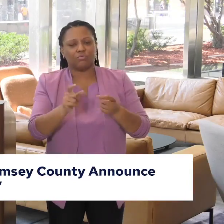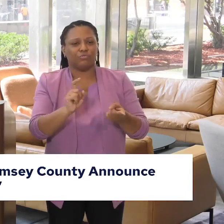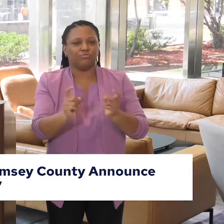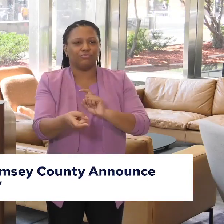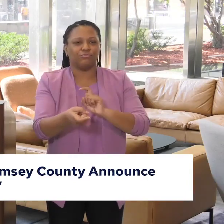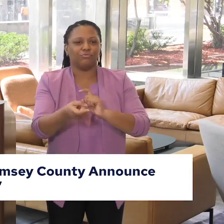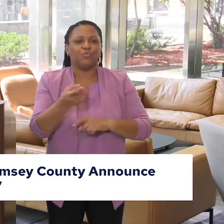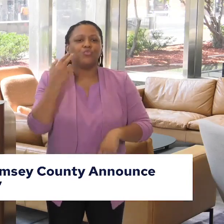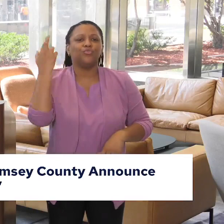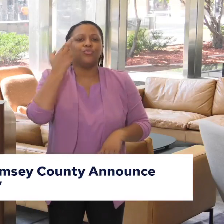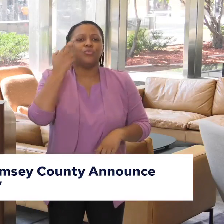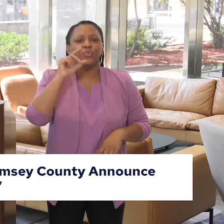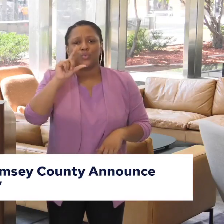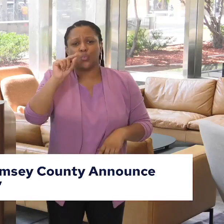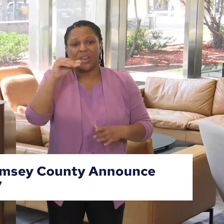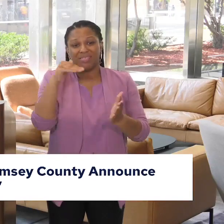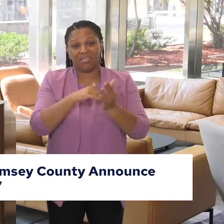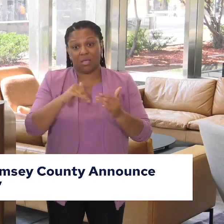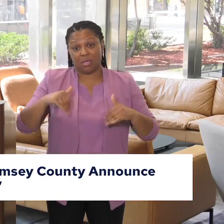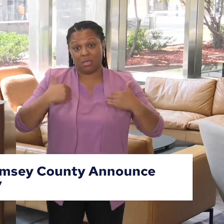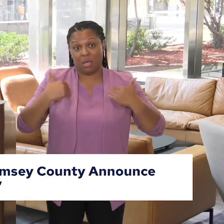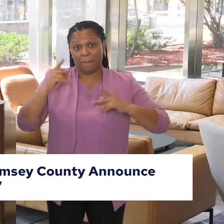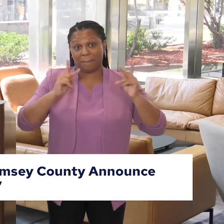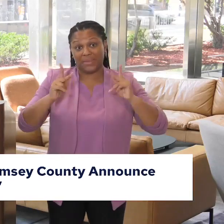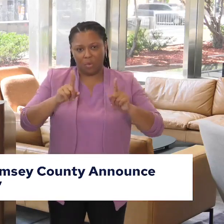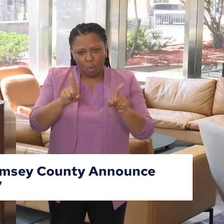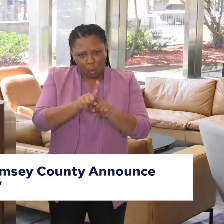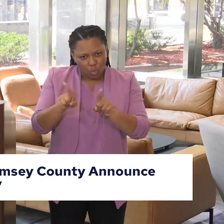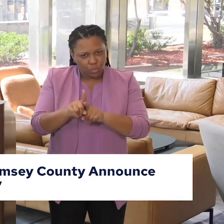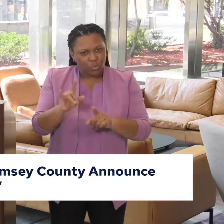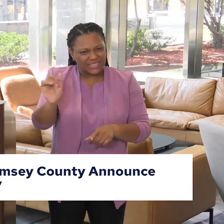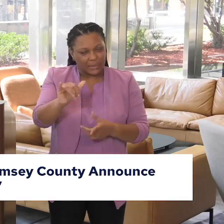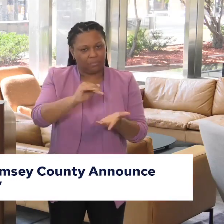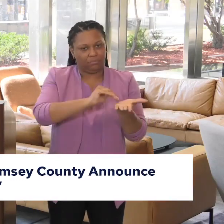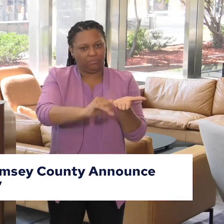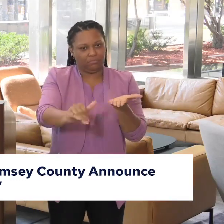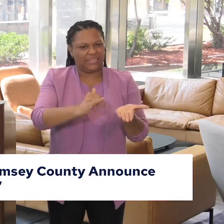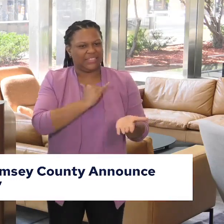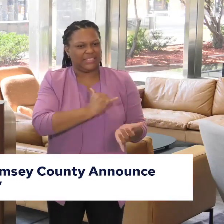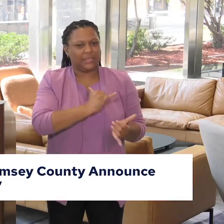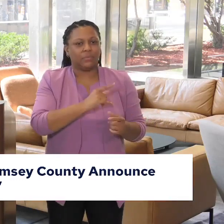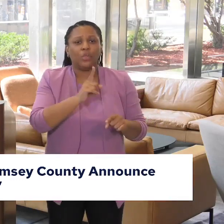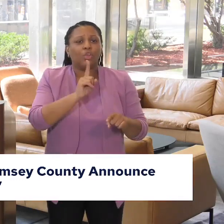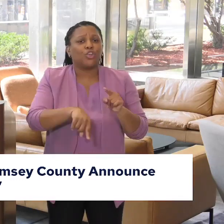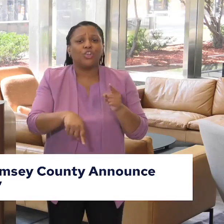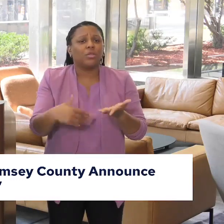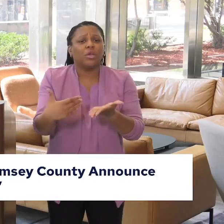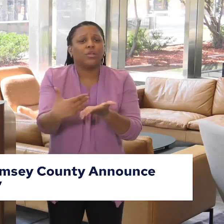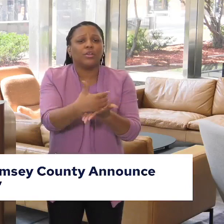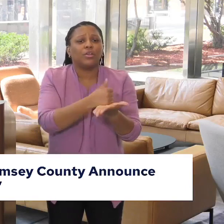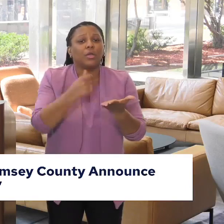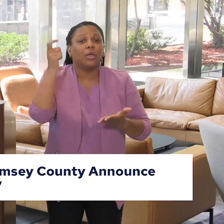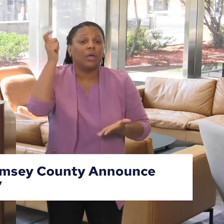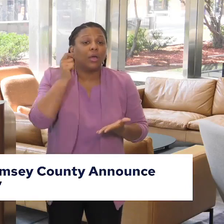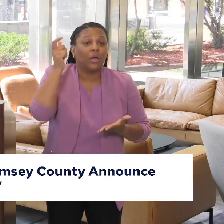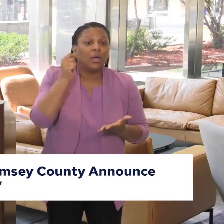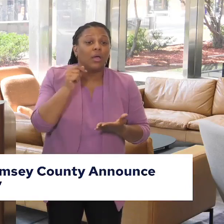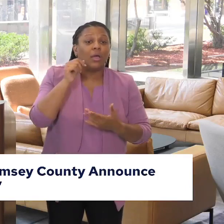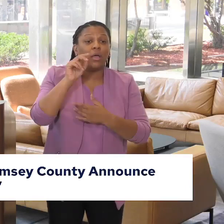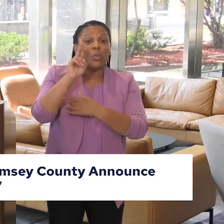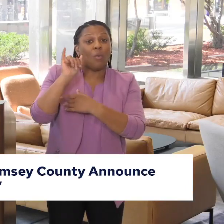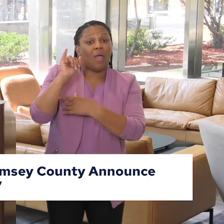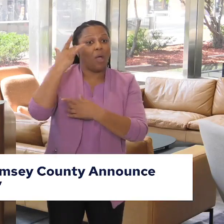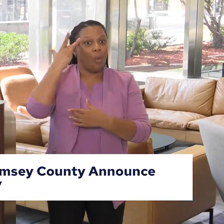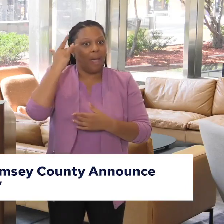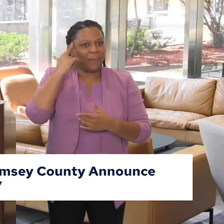20,000 other young people in the state of Minnesota had also been laid off from their job and barred from unemployment by our law system. And we got that